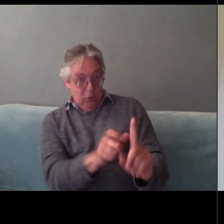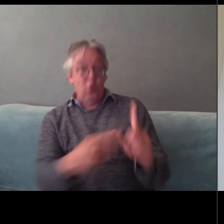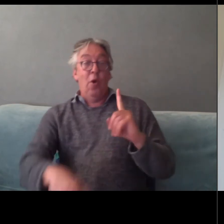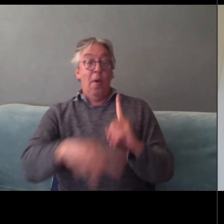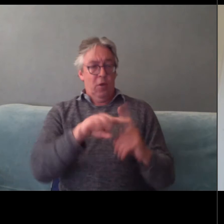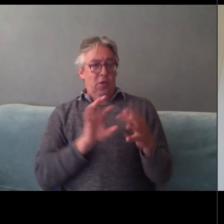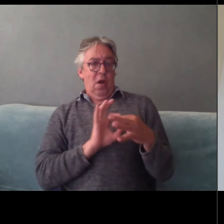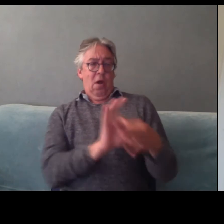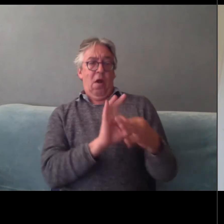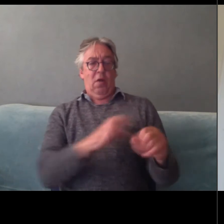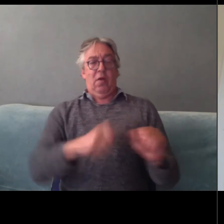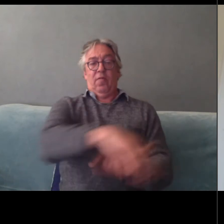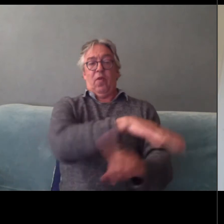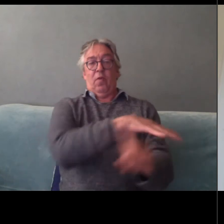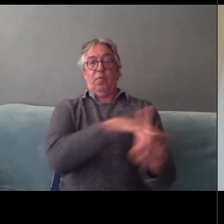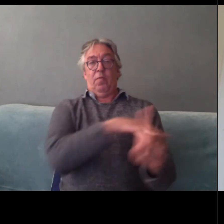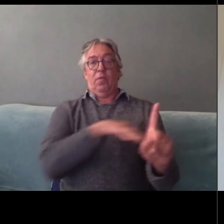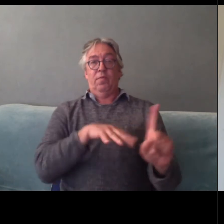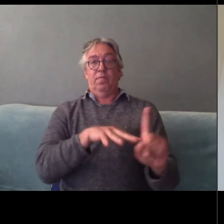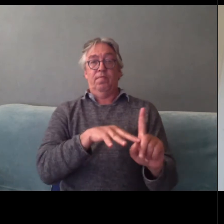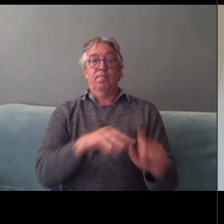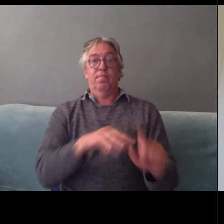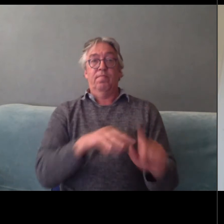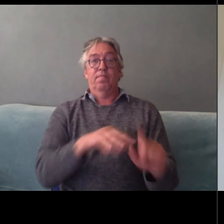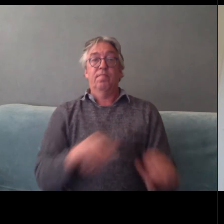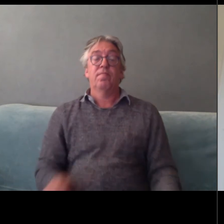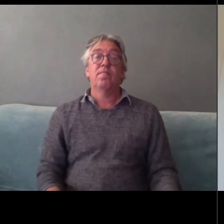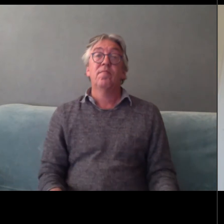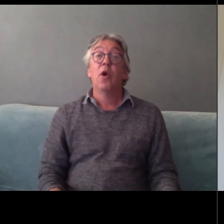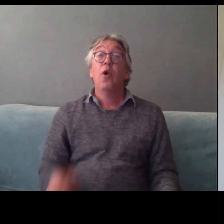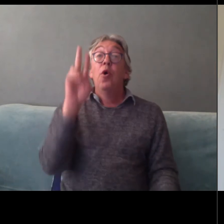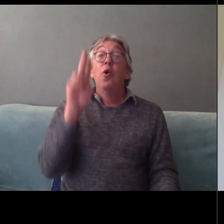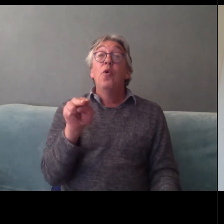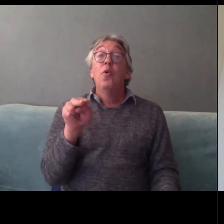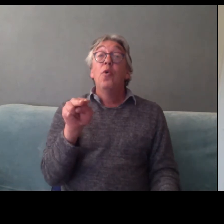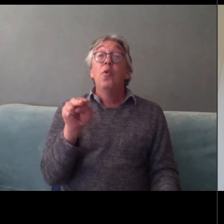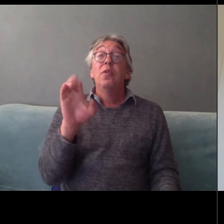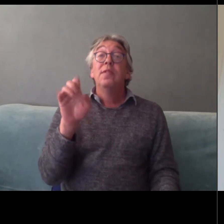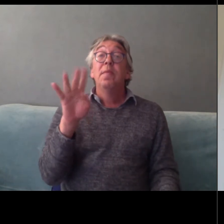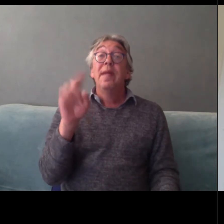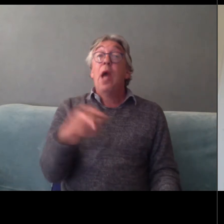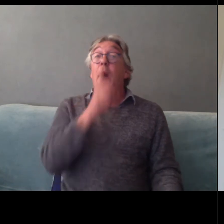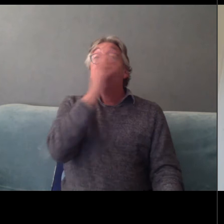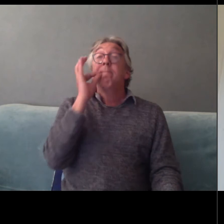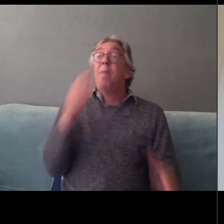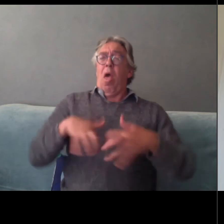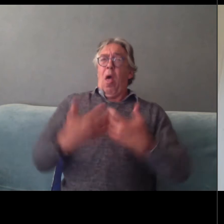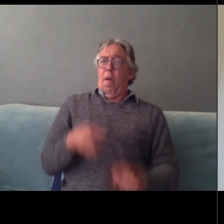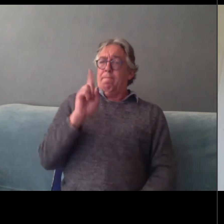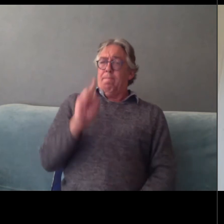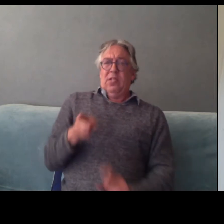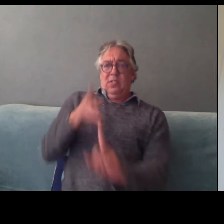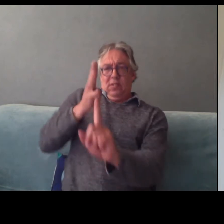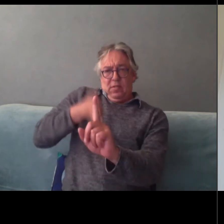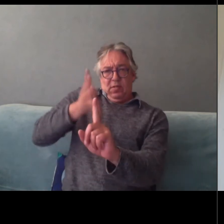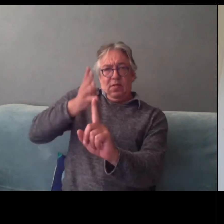assessments should be done, but the committee has given us quite a lot of advice and recommendation to different